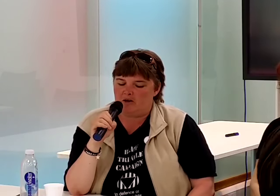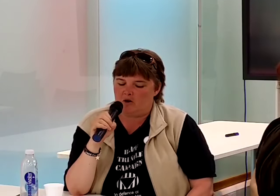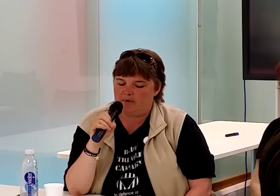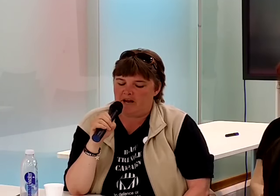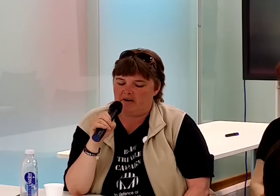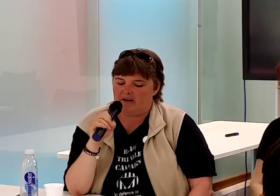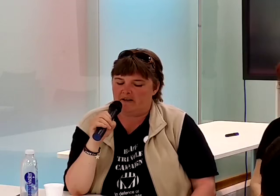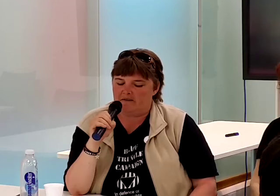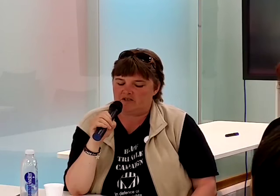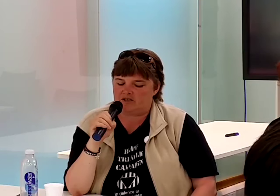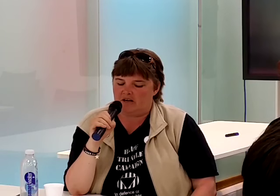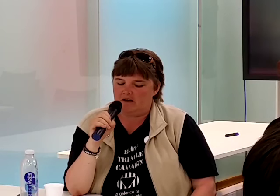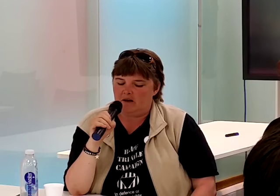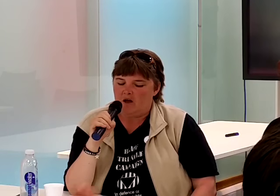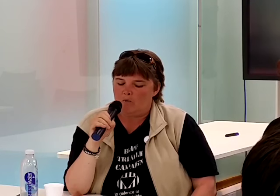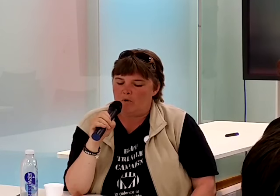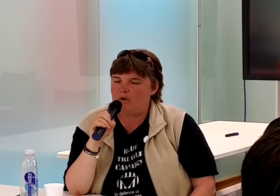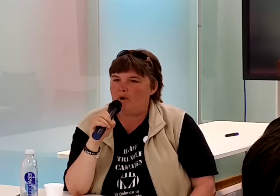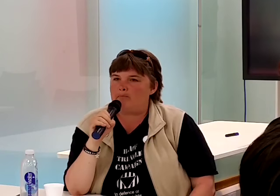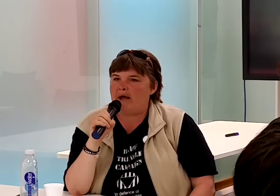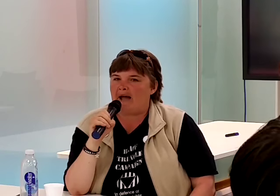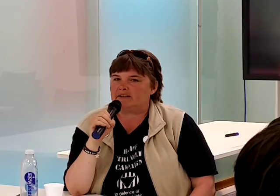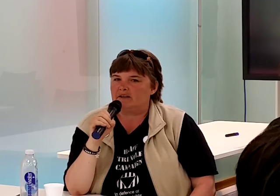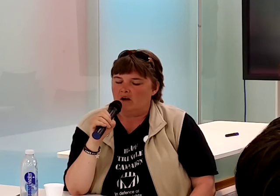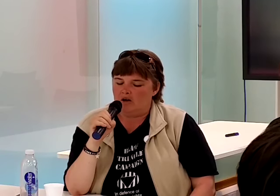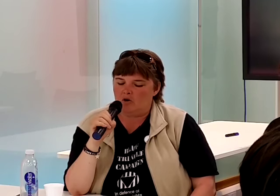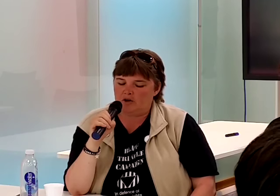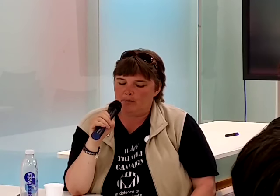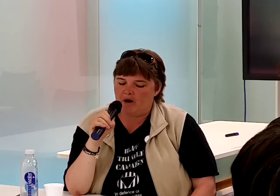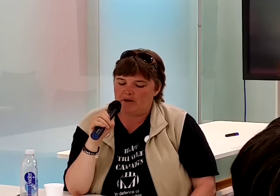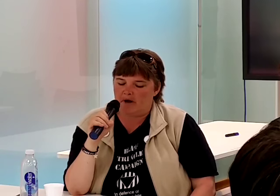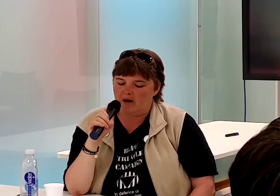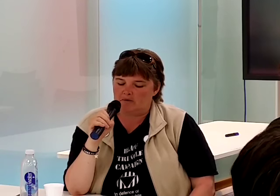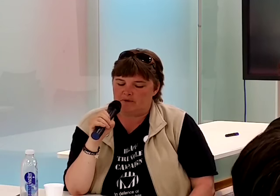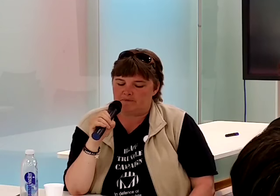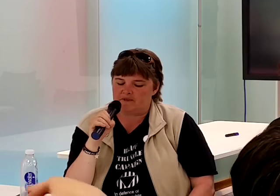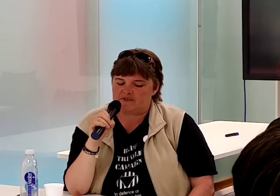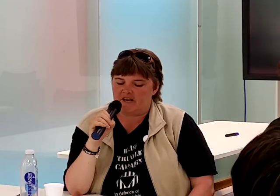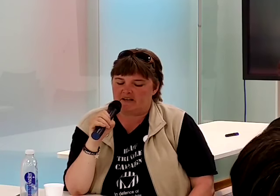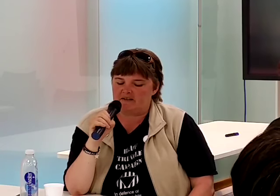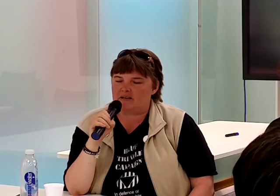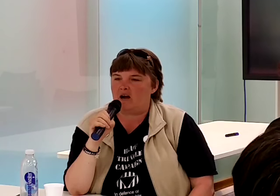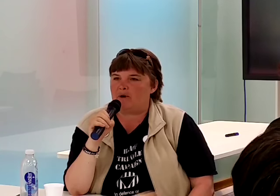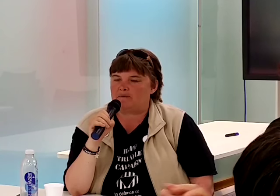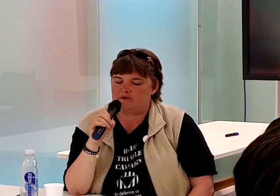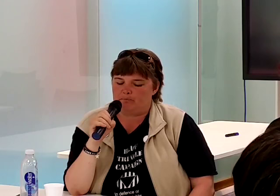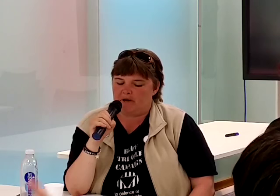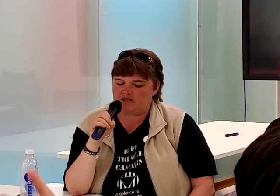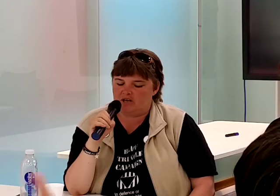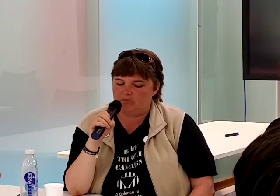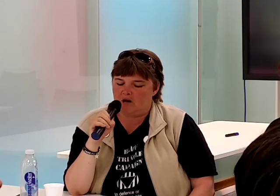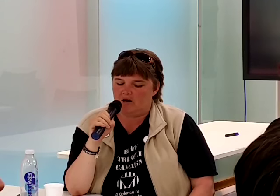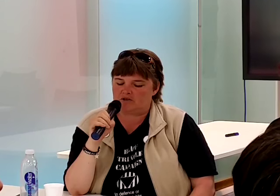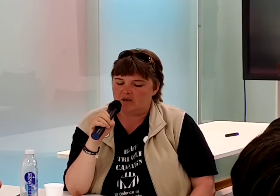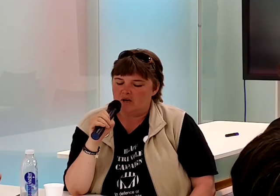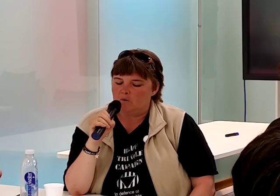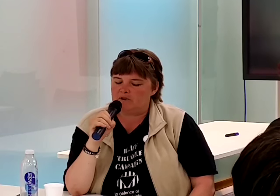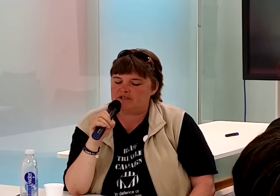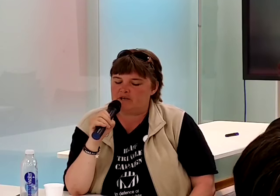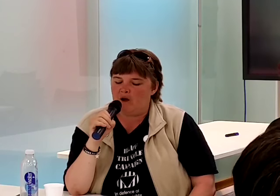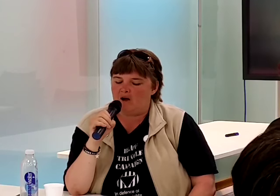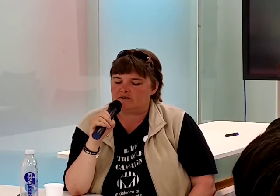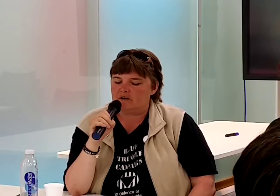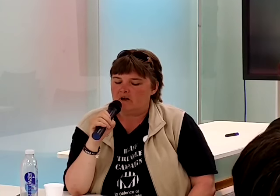us in the lobby area again this year when we went back and occupied Parliament for the second time after the budget in